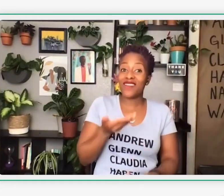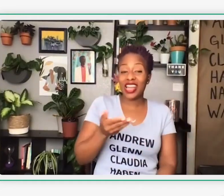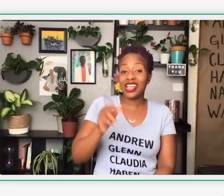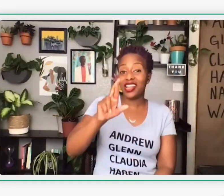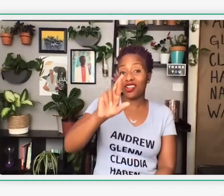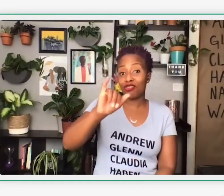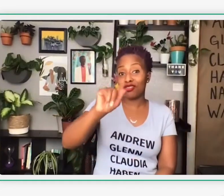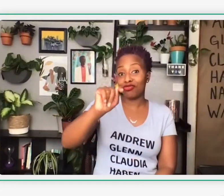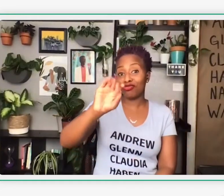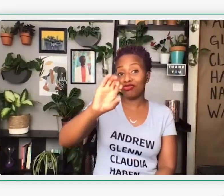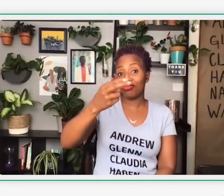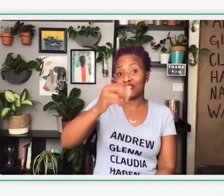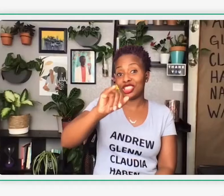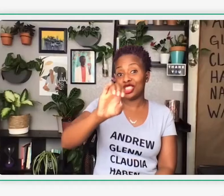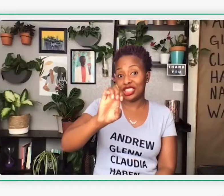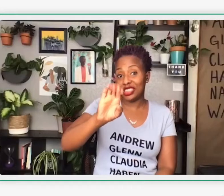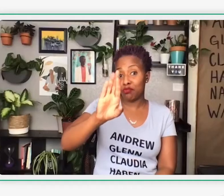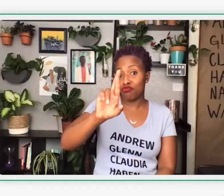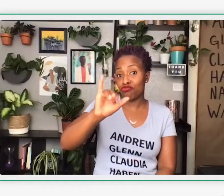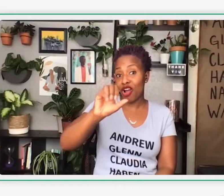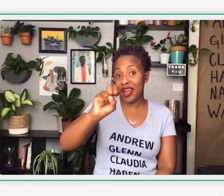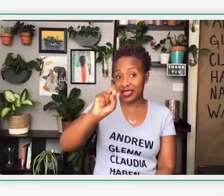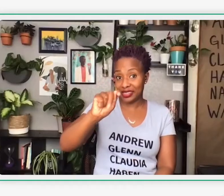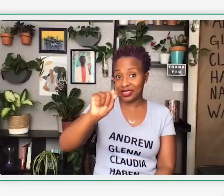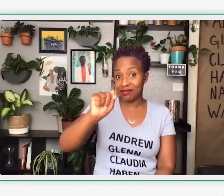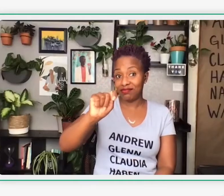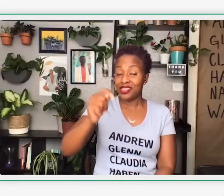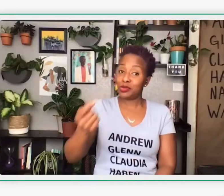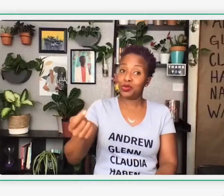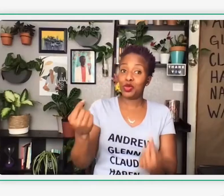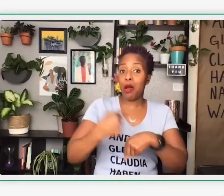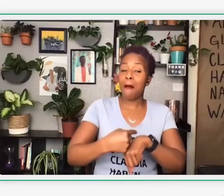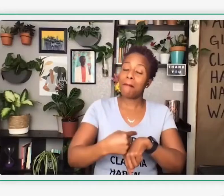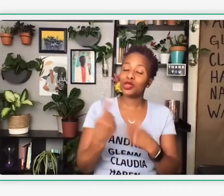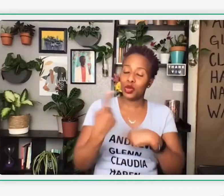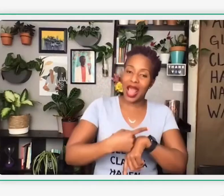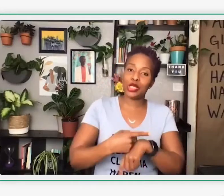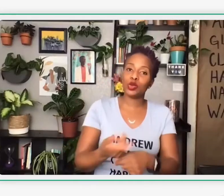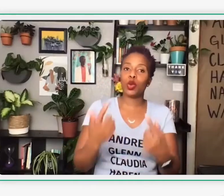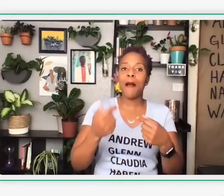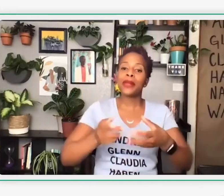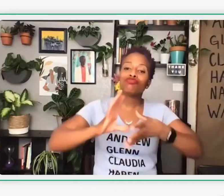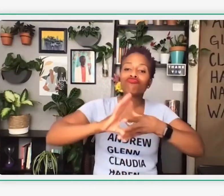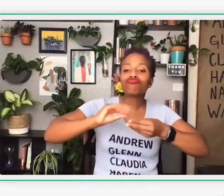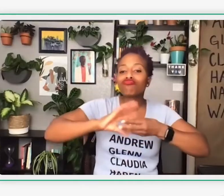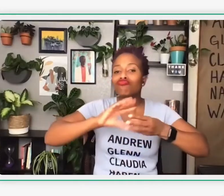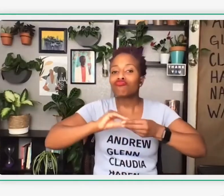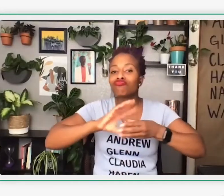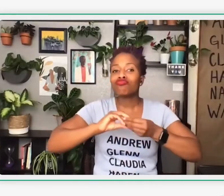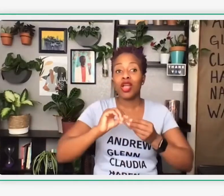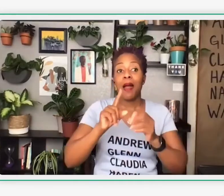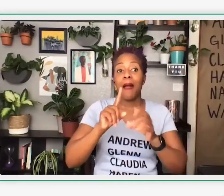So now, my introduction. I invited my friend Richie Bryant to come